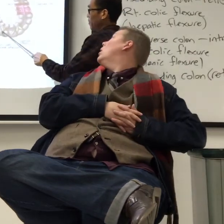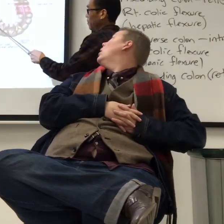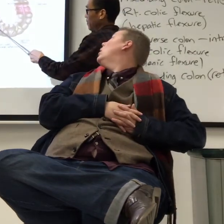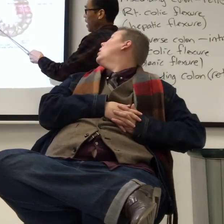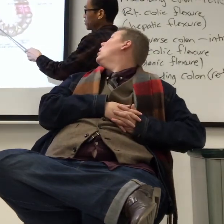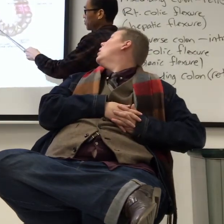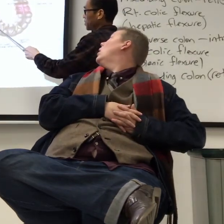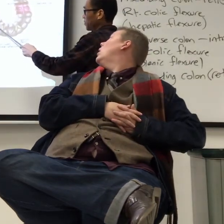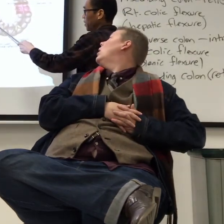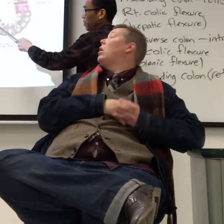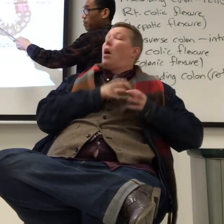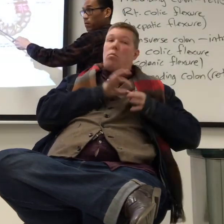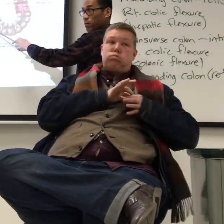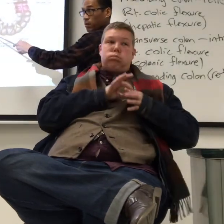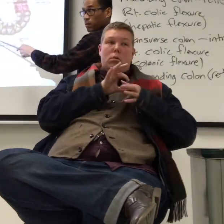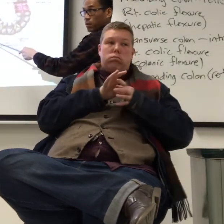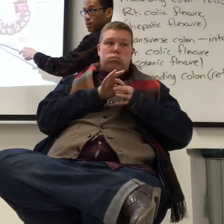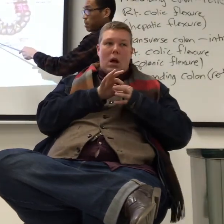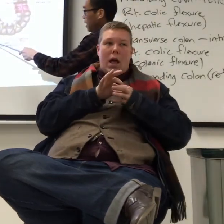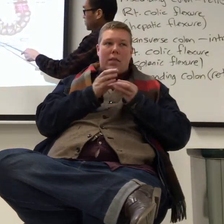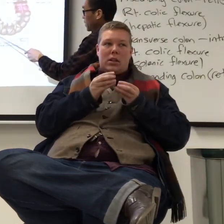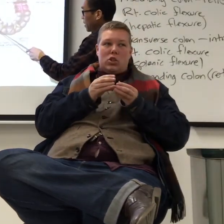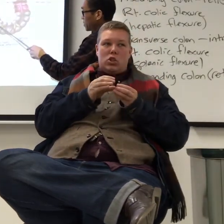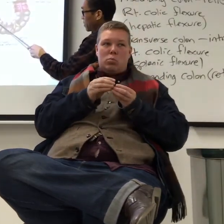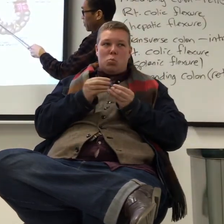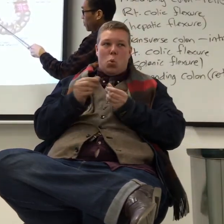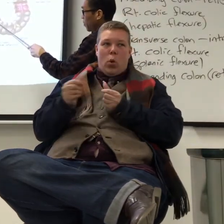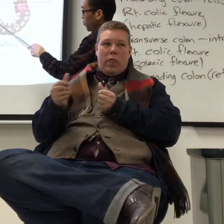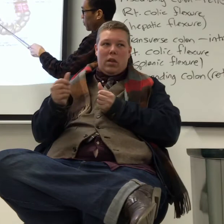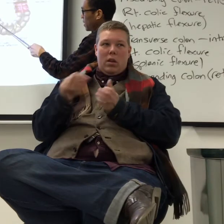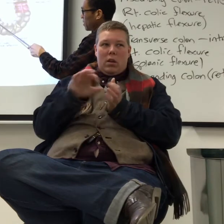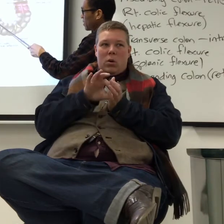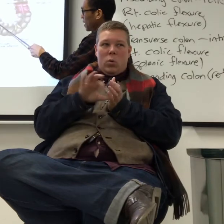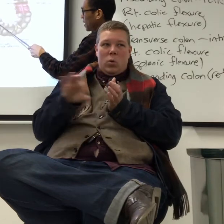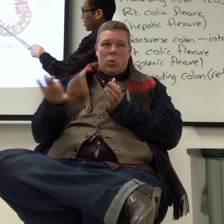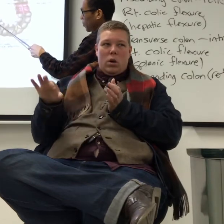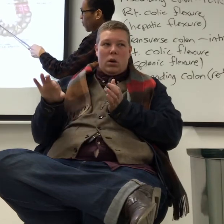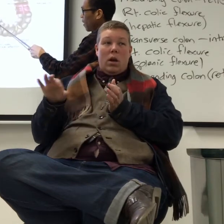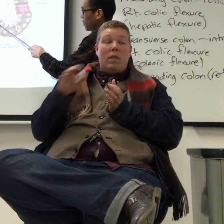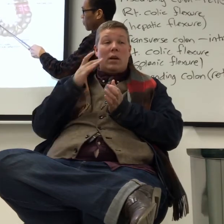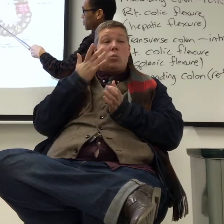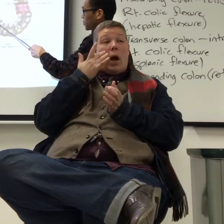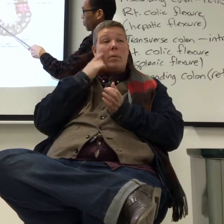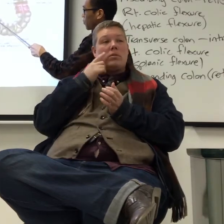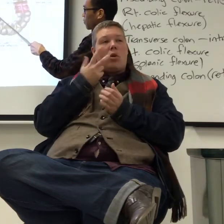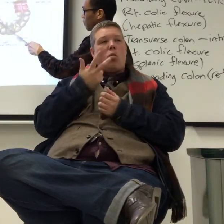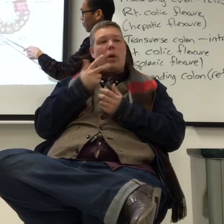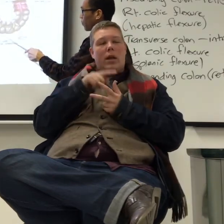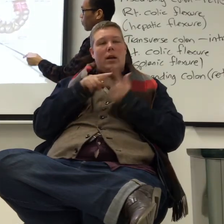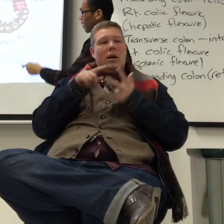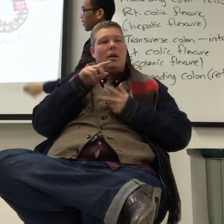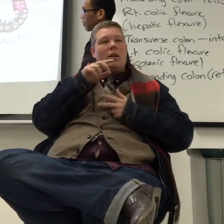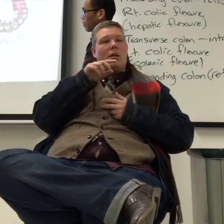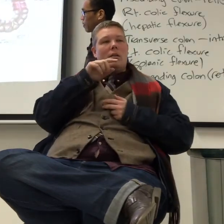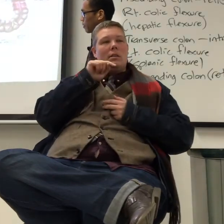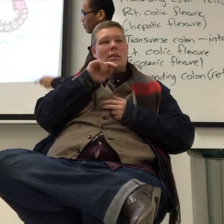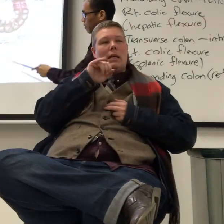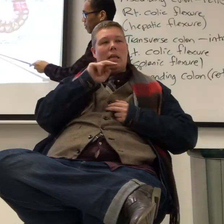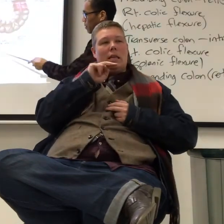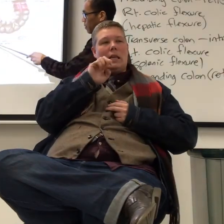and then the hostra disappear? That's because the 3 tinea coli, they restore the full